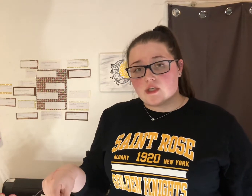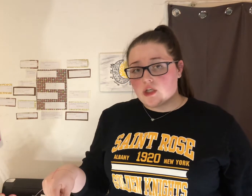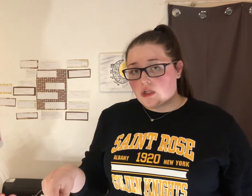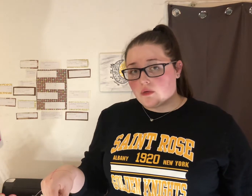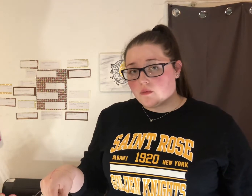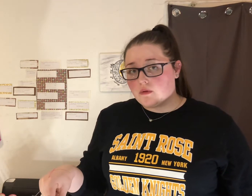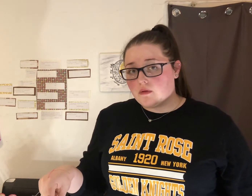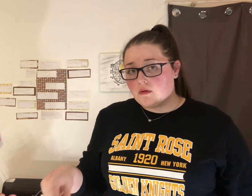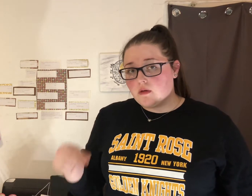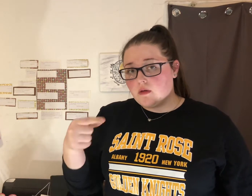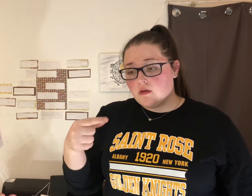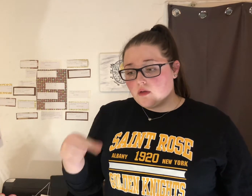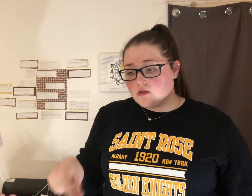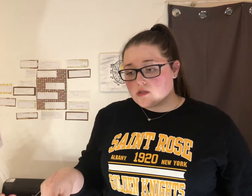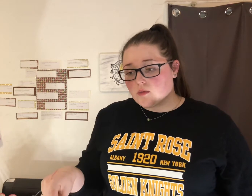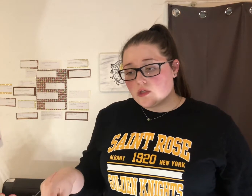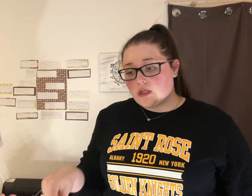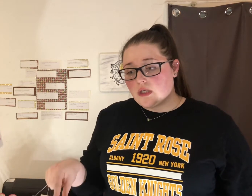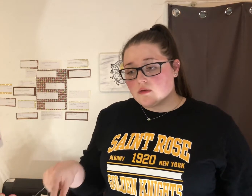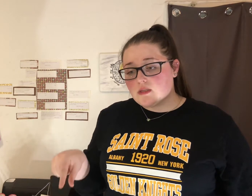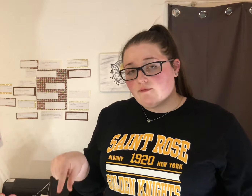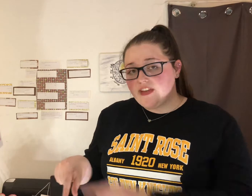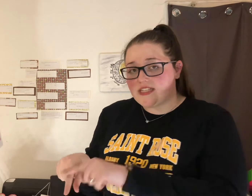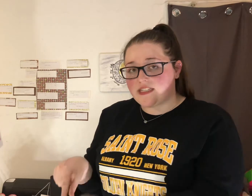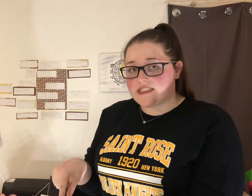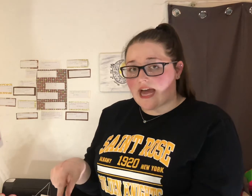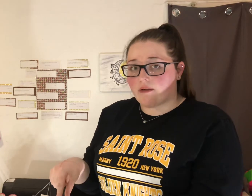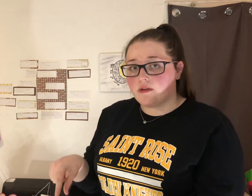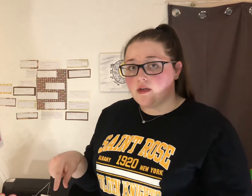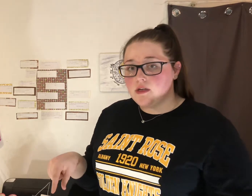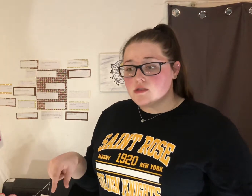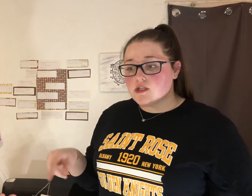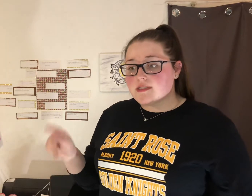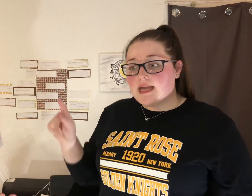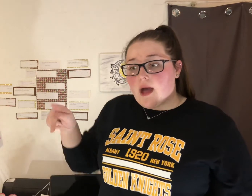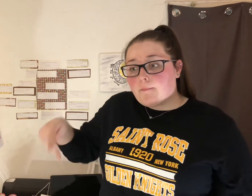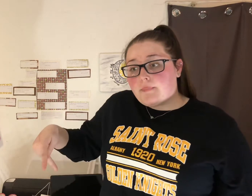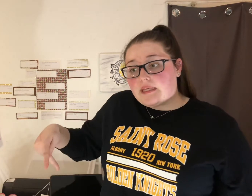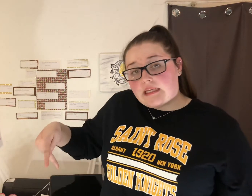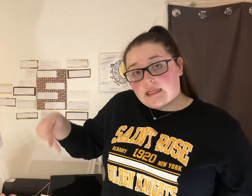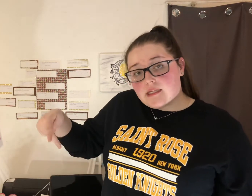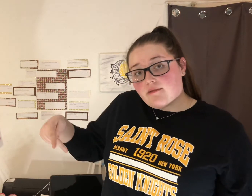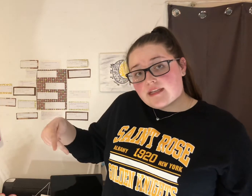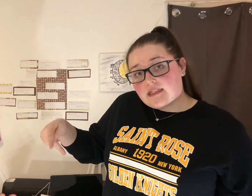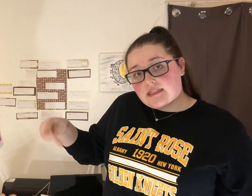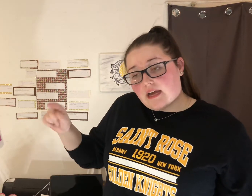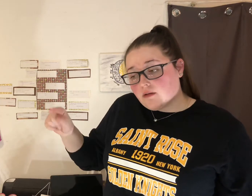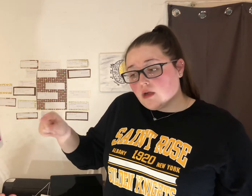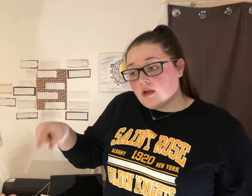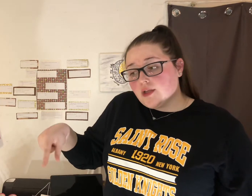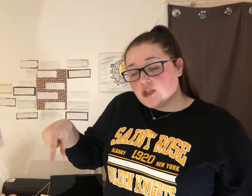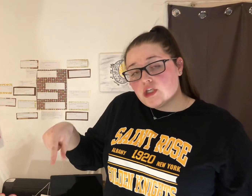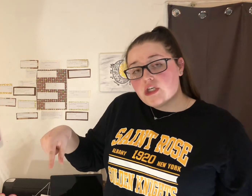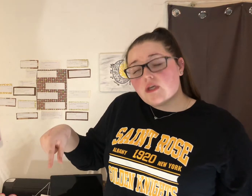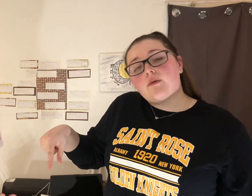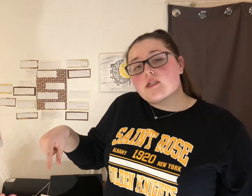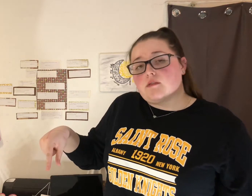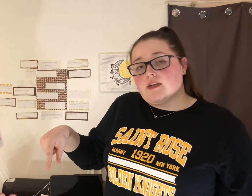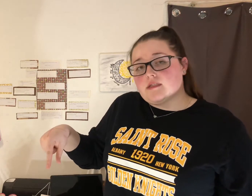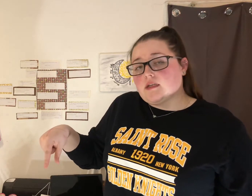Q. So Q is facing down. So just like how P is facing down, Q is facing down,